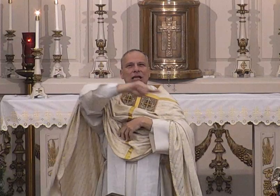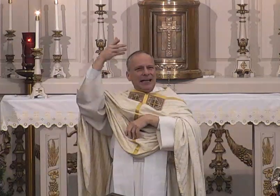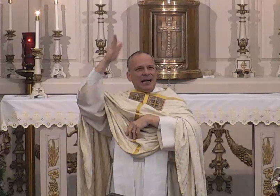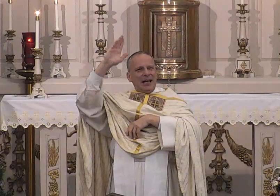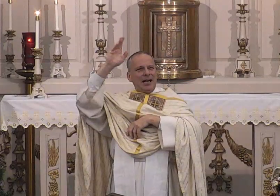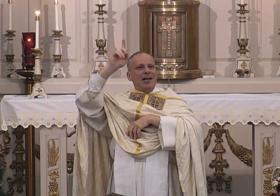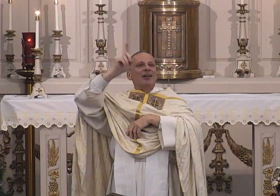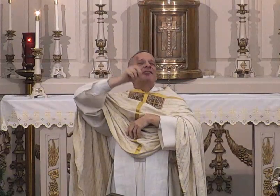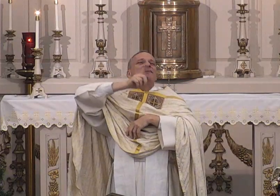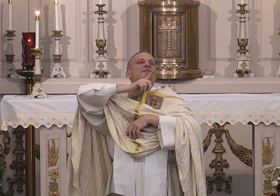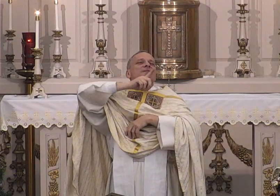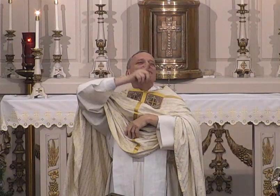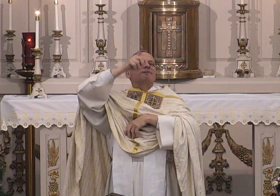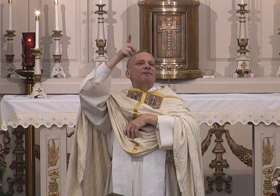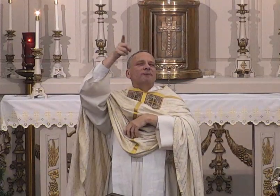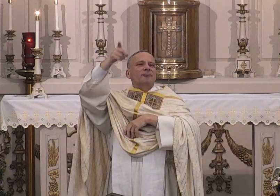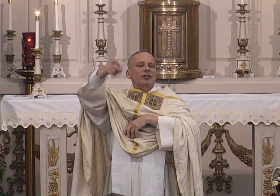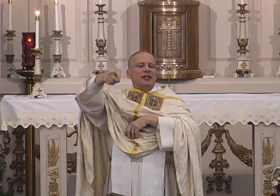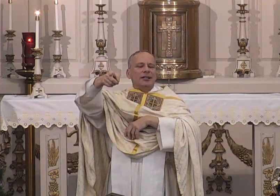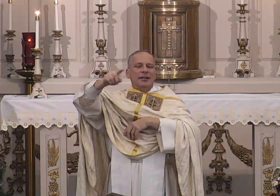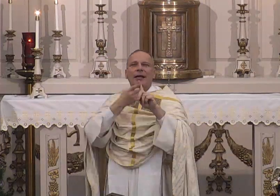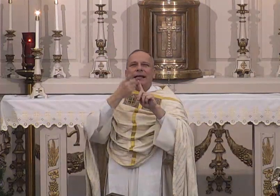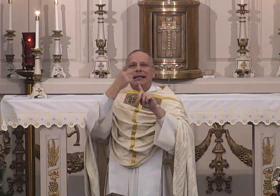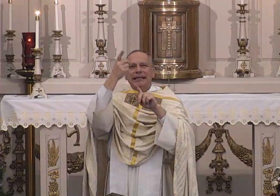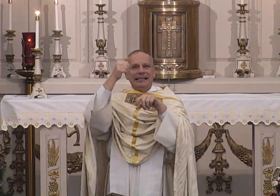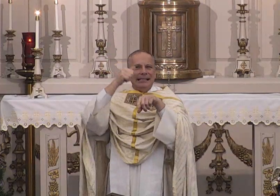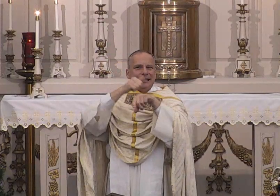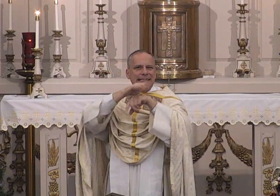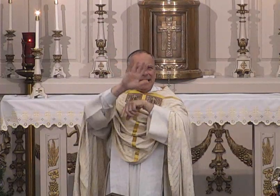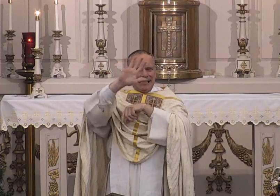It's an amazing thing for us that God